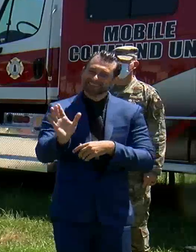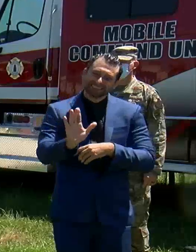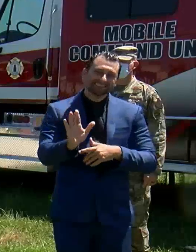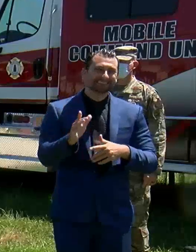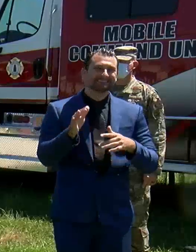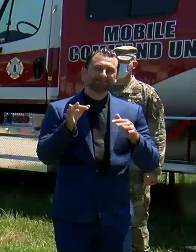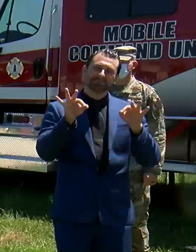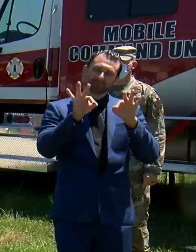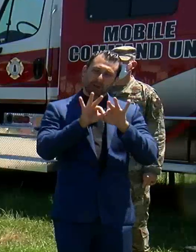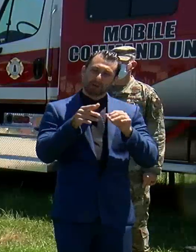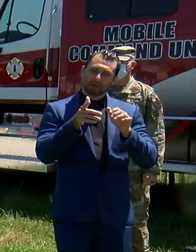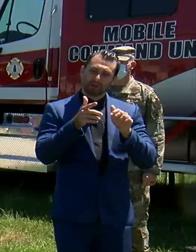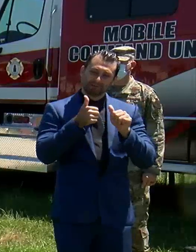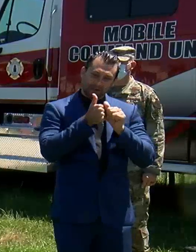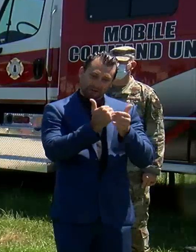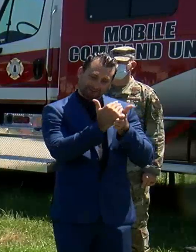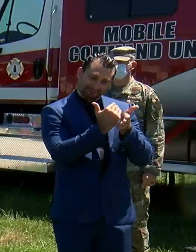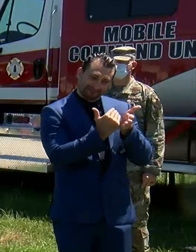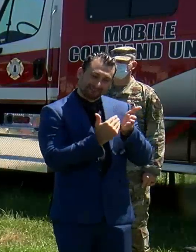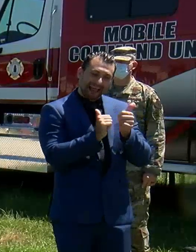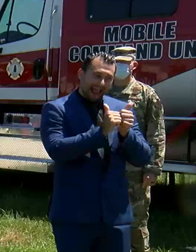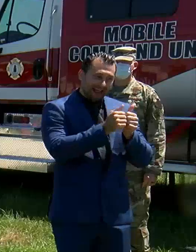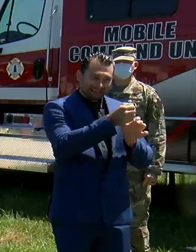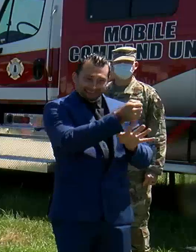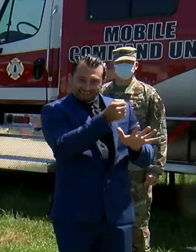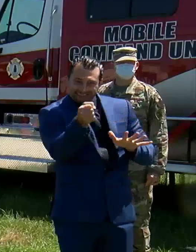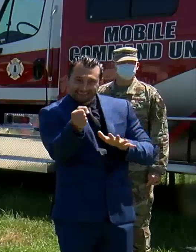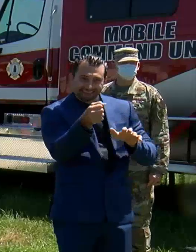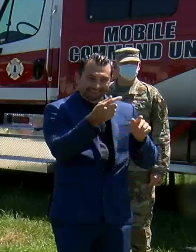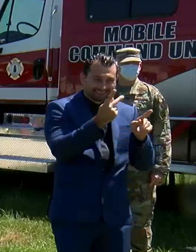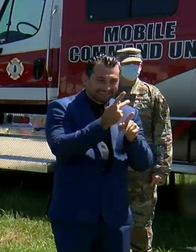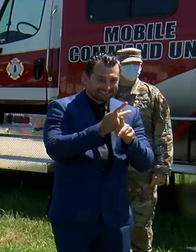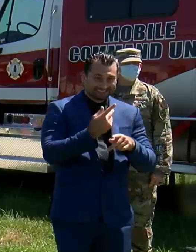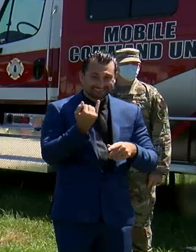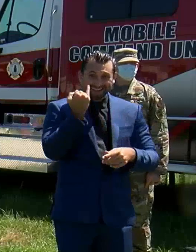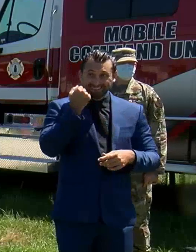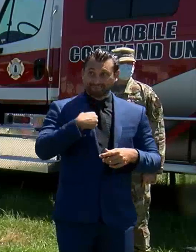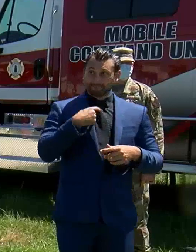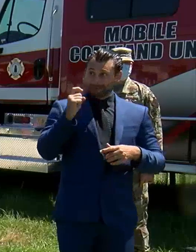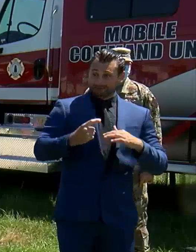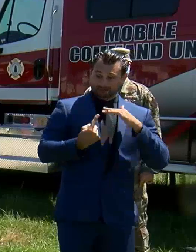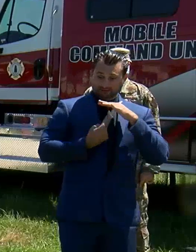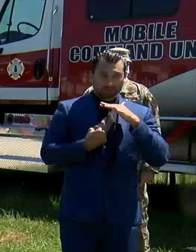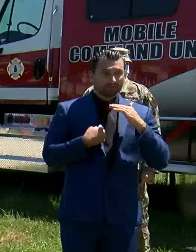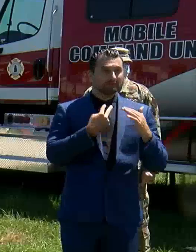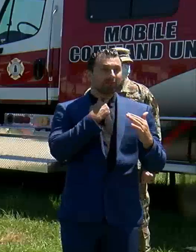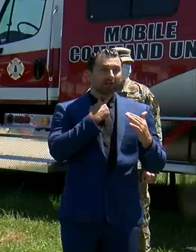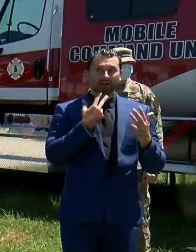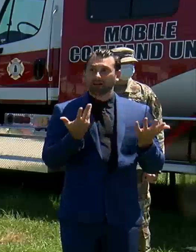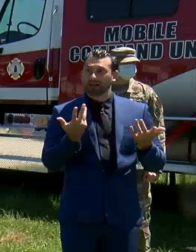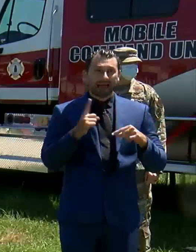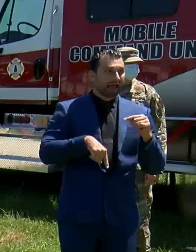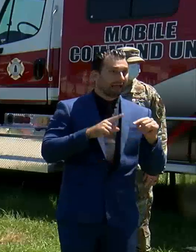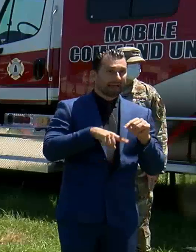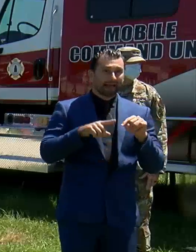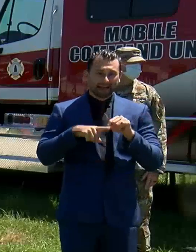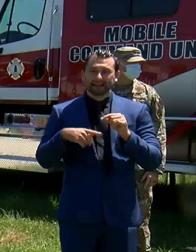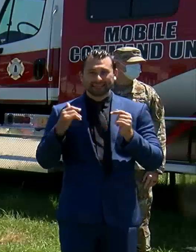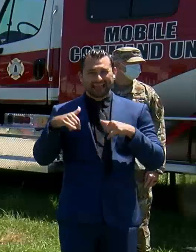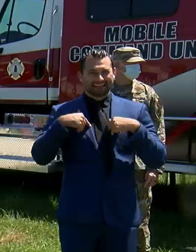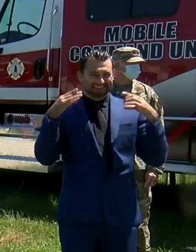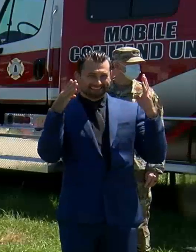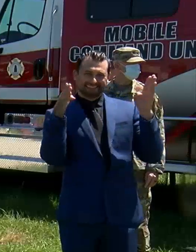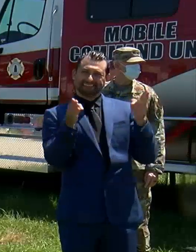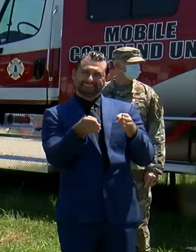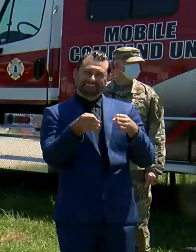anything that would exacerbate the problems that we already have. The reality, though, is that many of